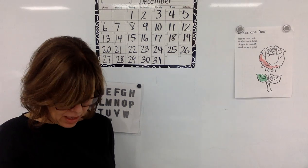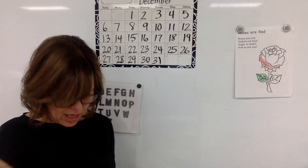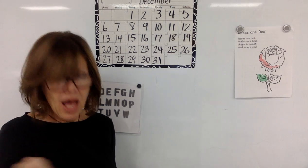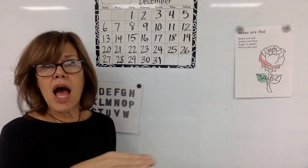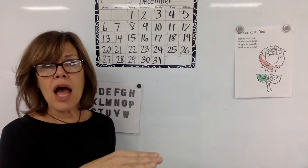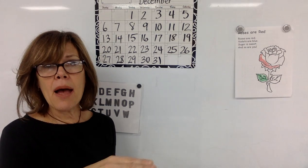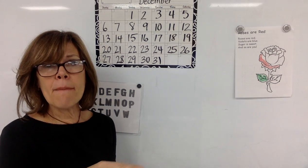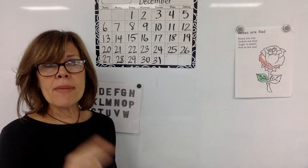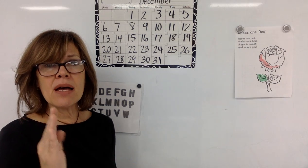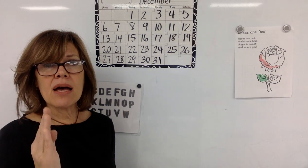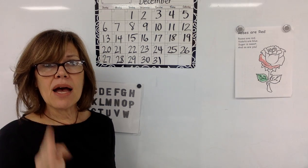Hum,